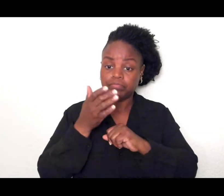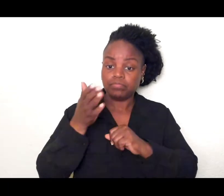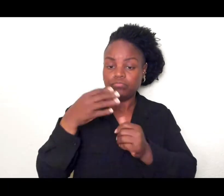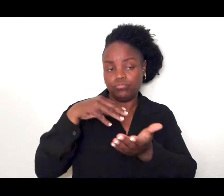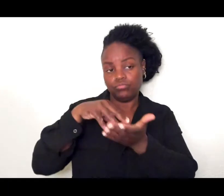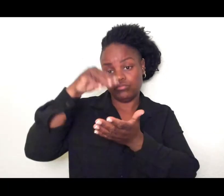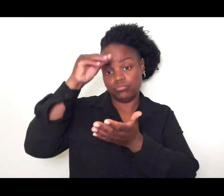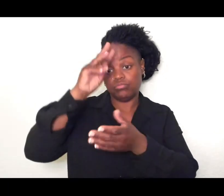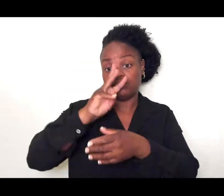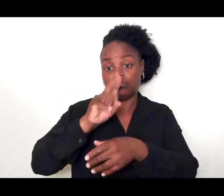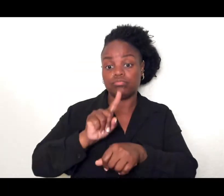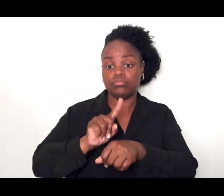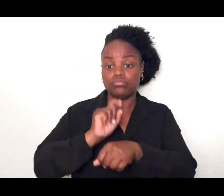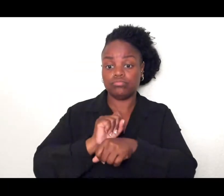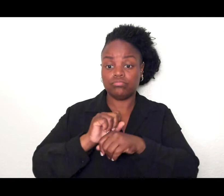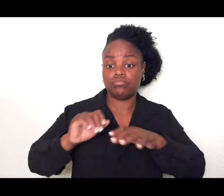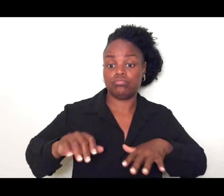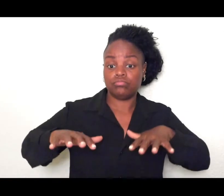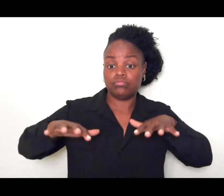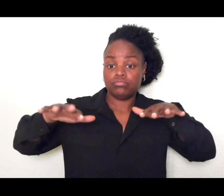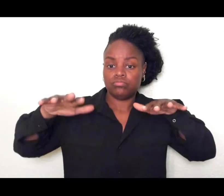without electricity or running water.